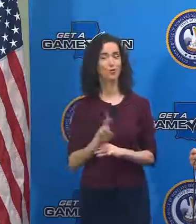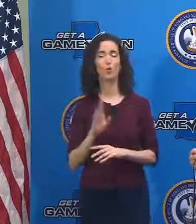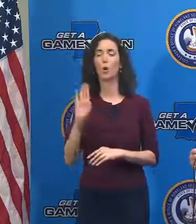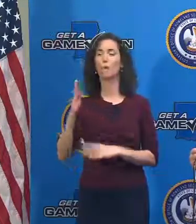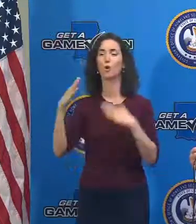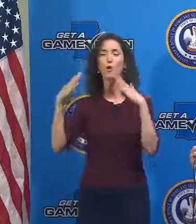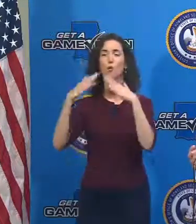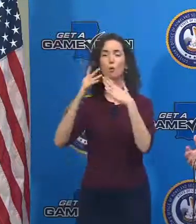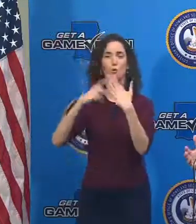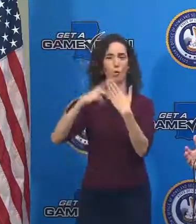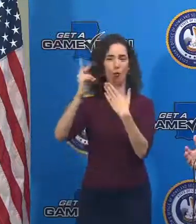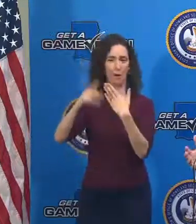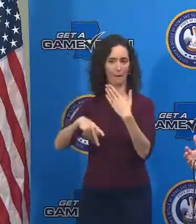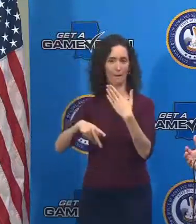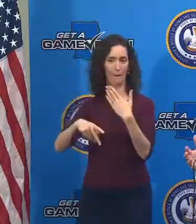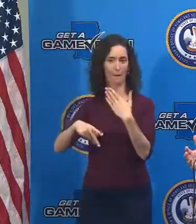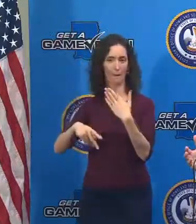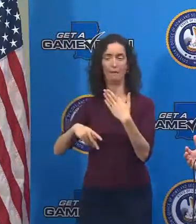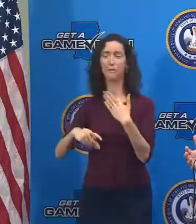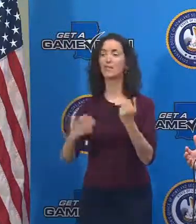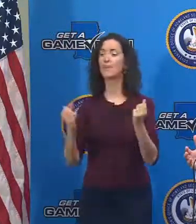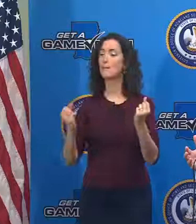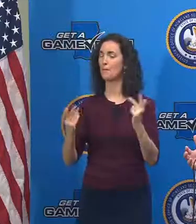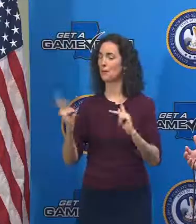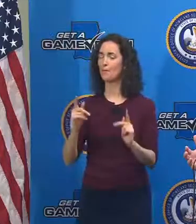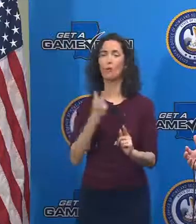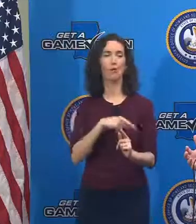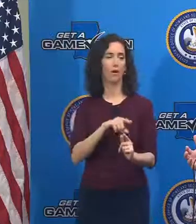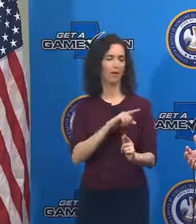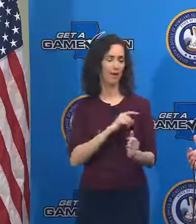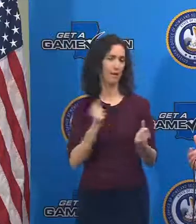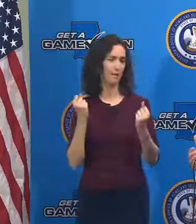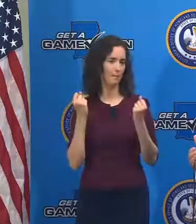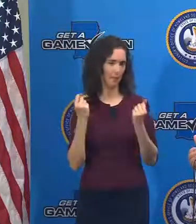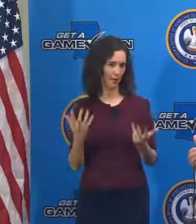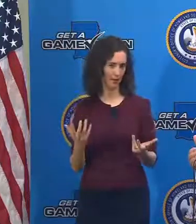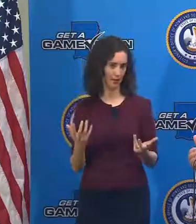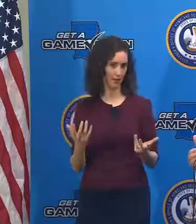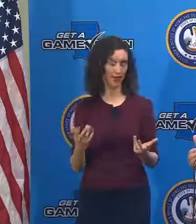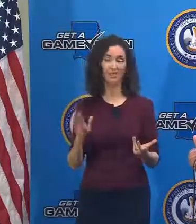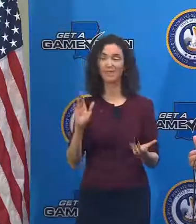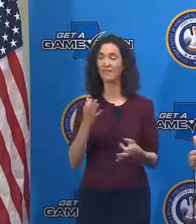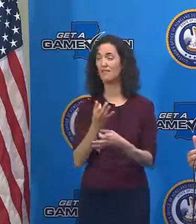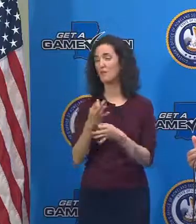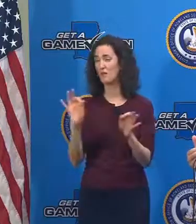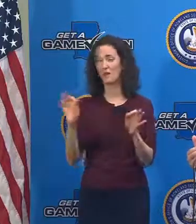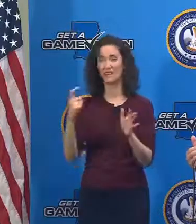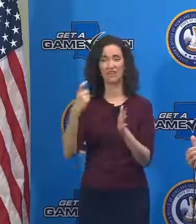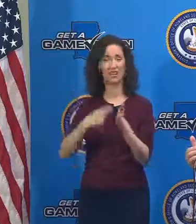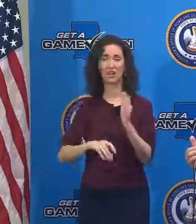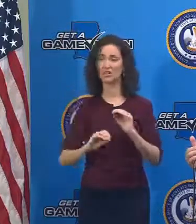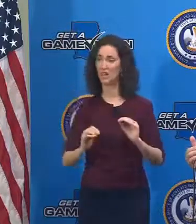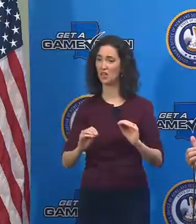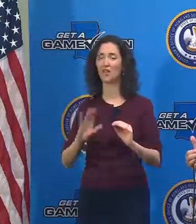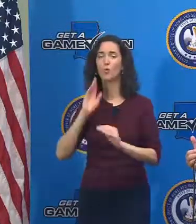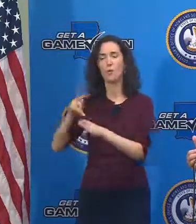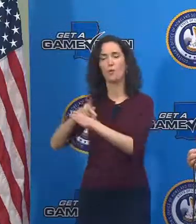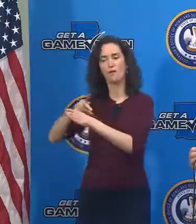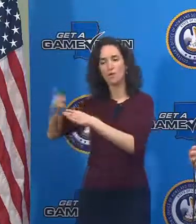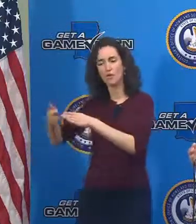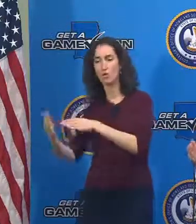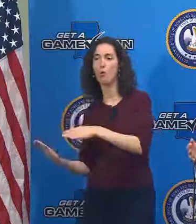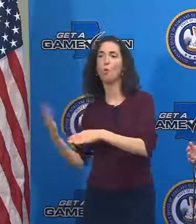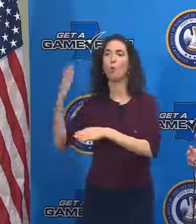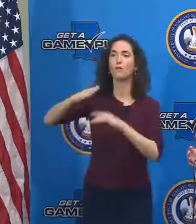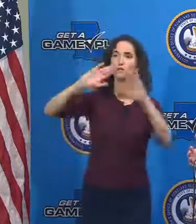people are obviously eligible for this program. It is completely free. It'll be a professionally installed blue